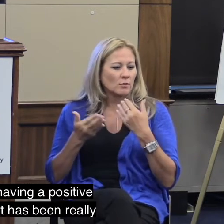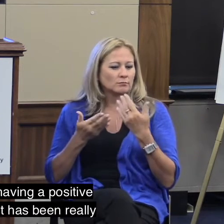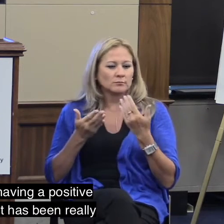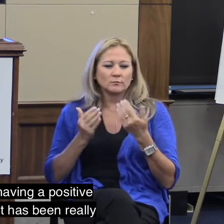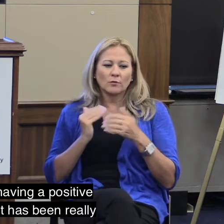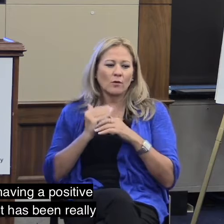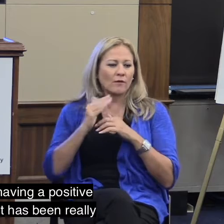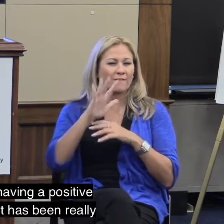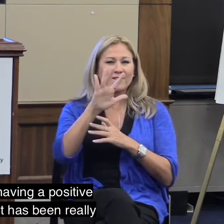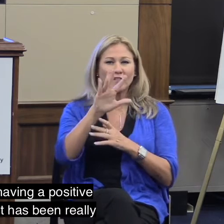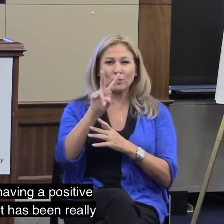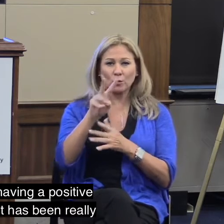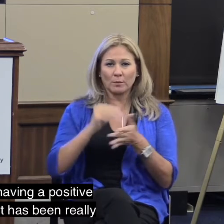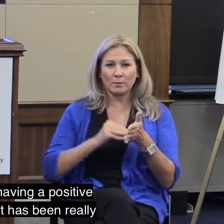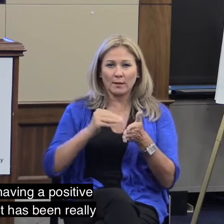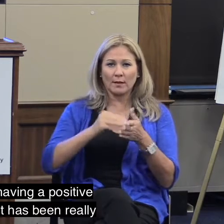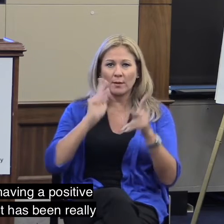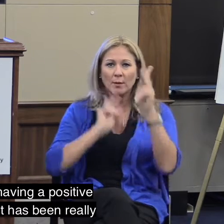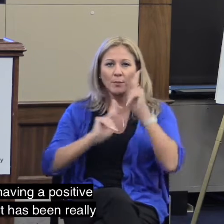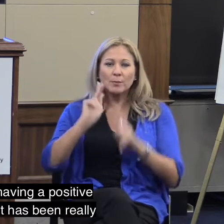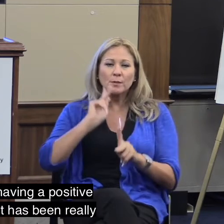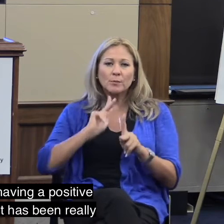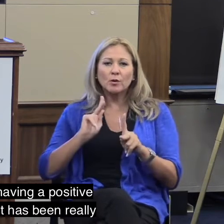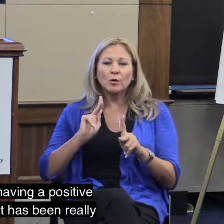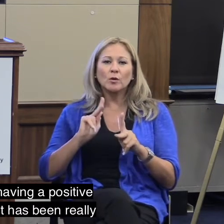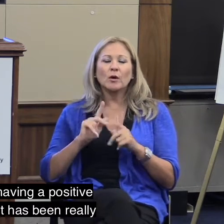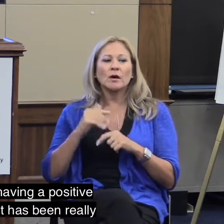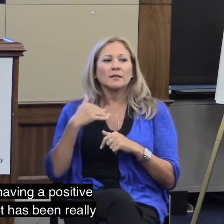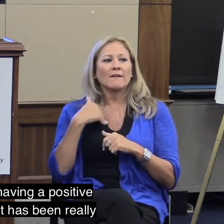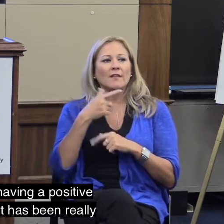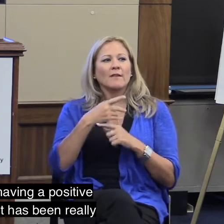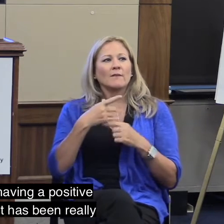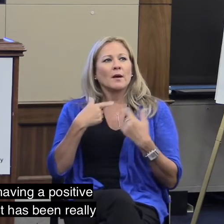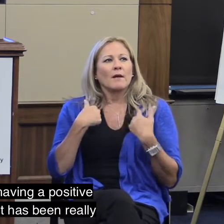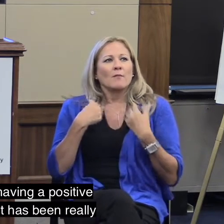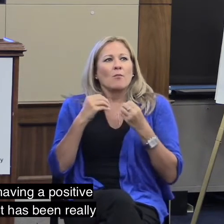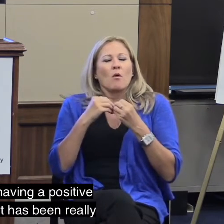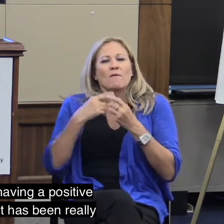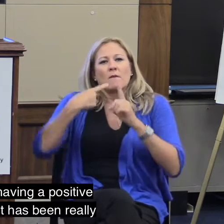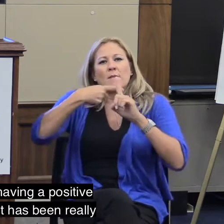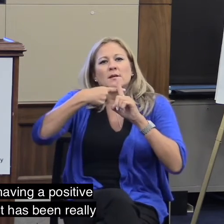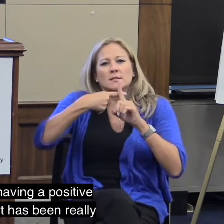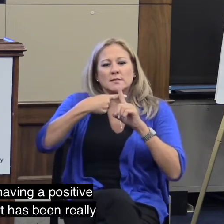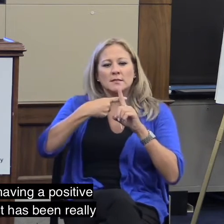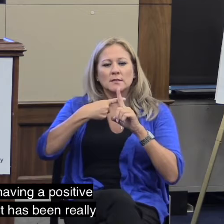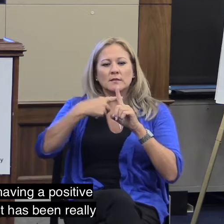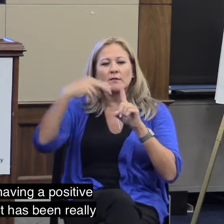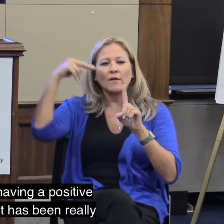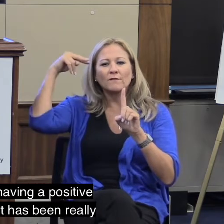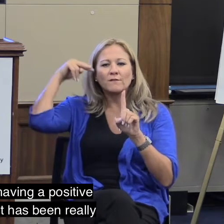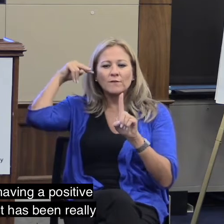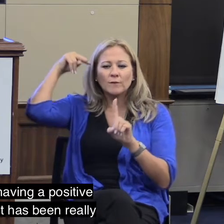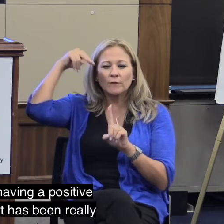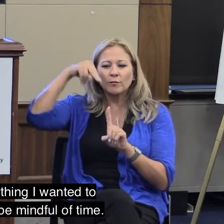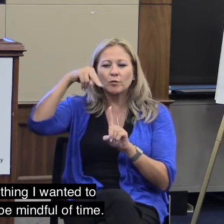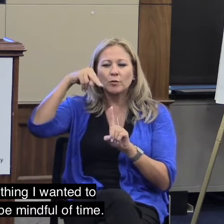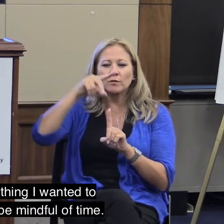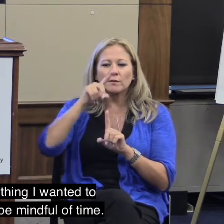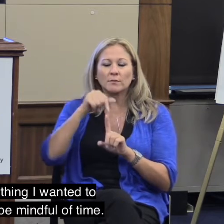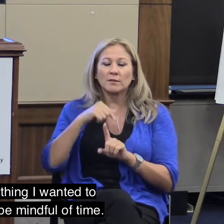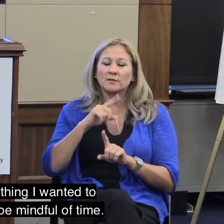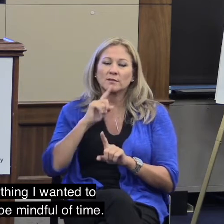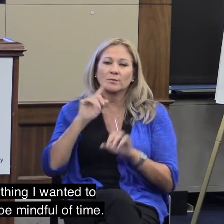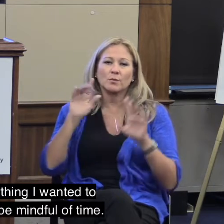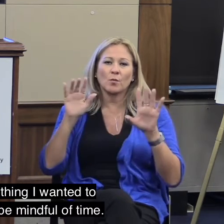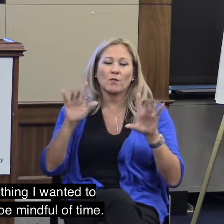people in terms of having them have a positive view about disability. And it has been really